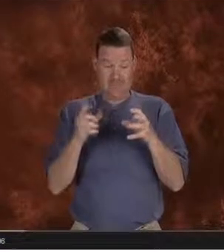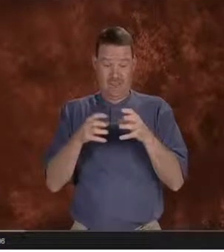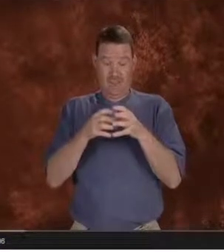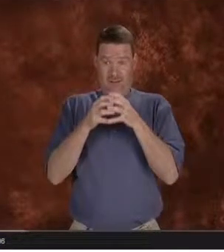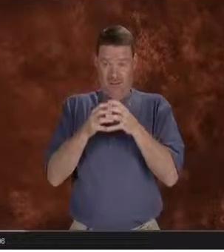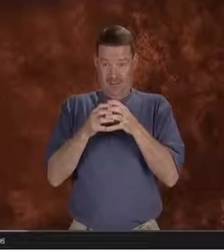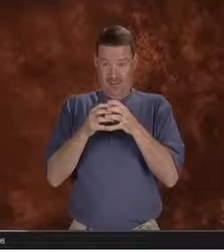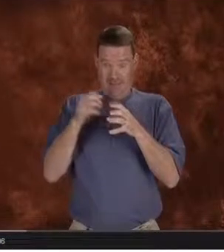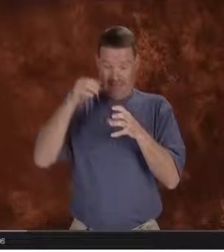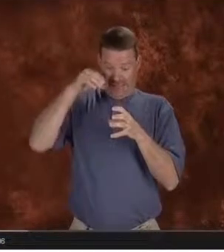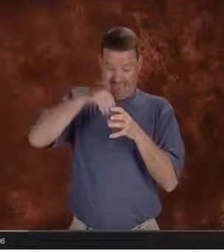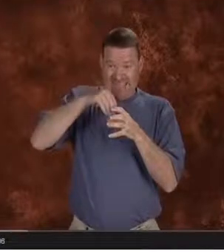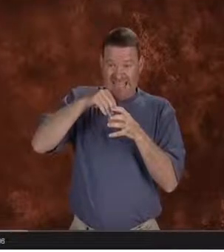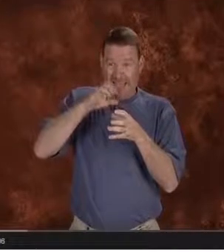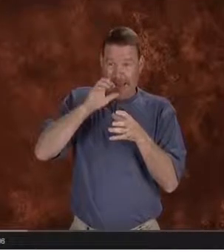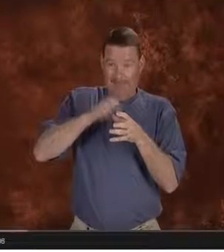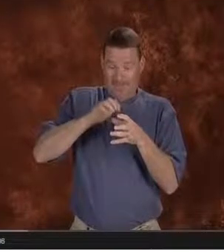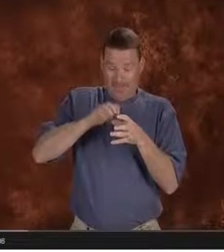Inside of the cells,